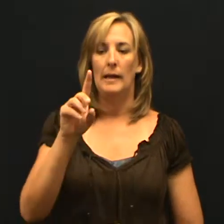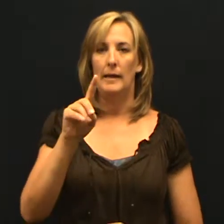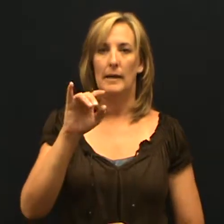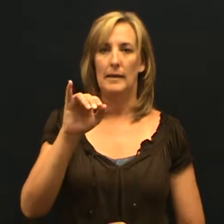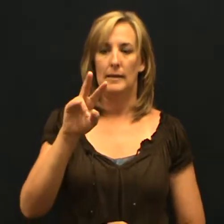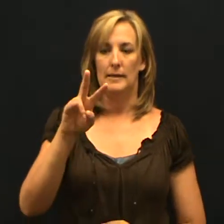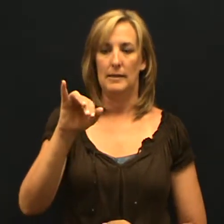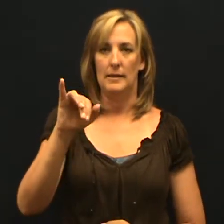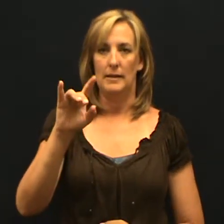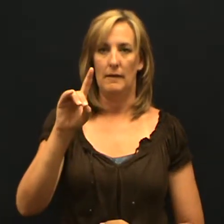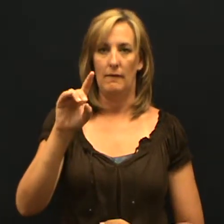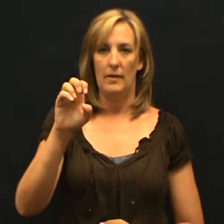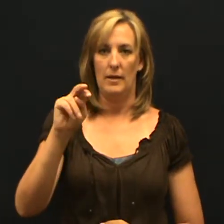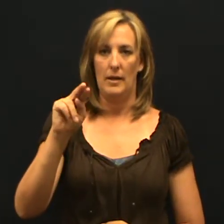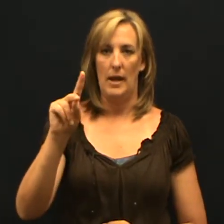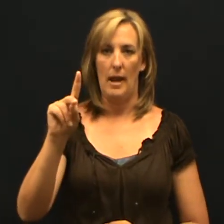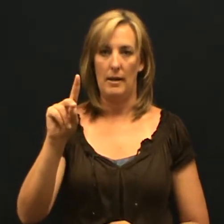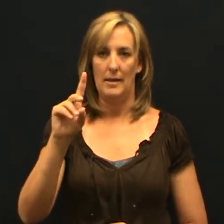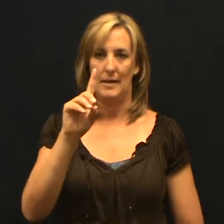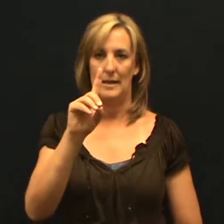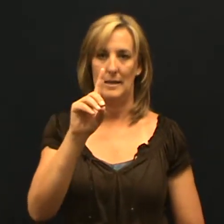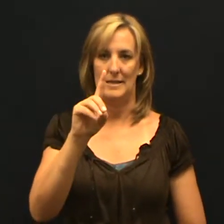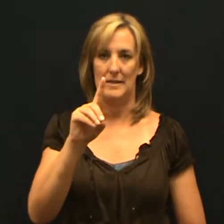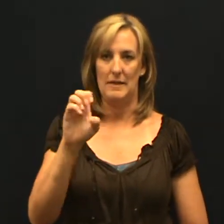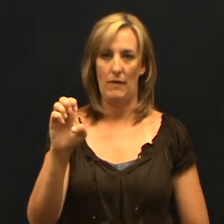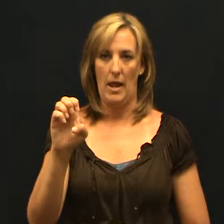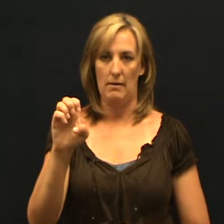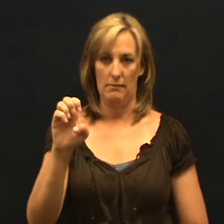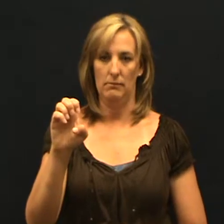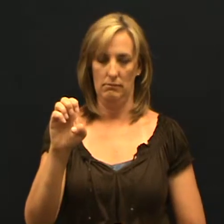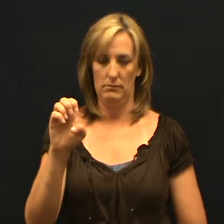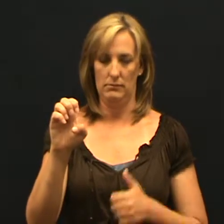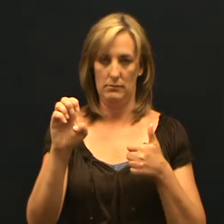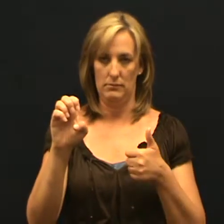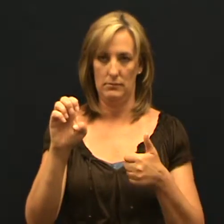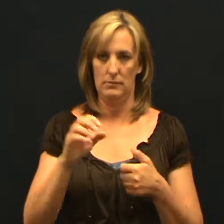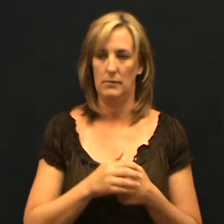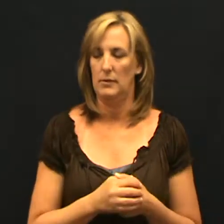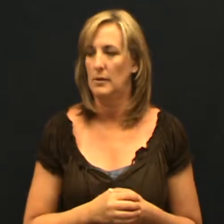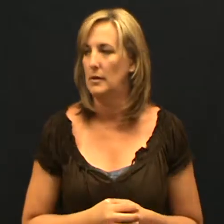that retained earnings might have already been reinvested in the company in different assets, et cetera, et cetera.